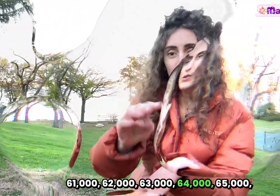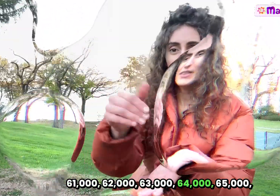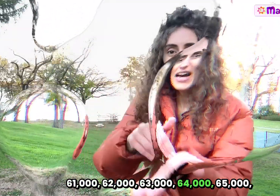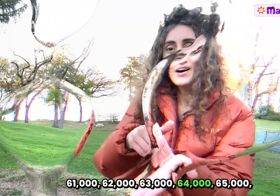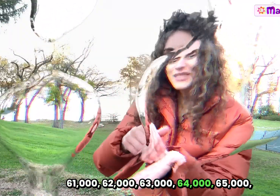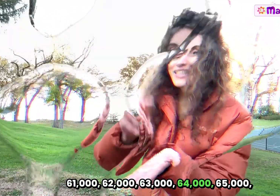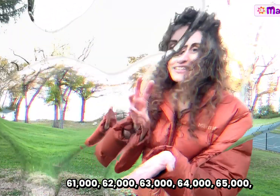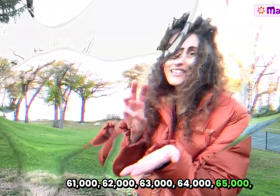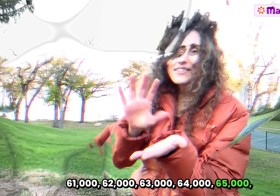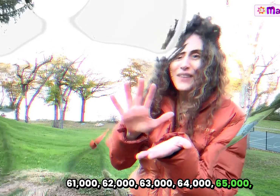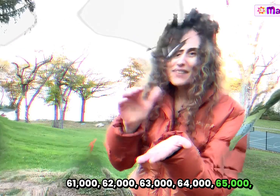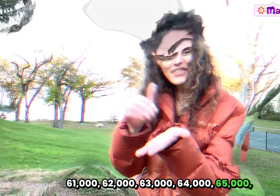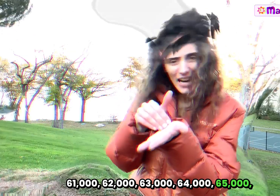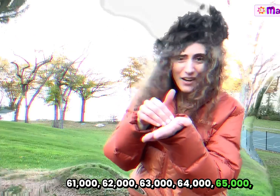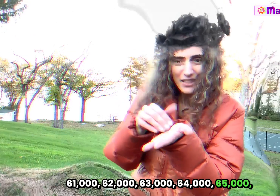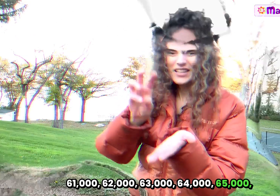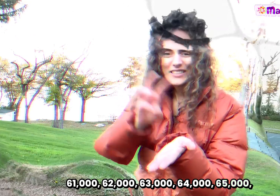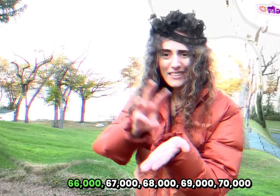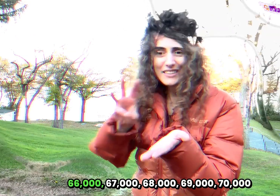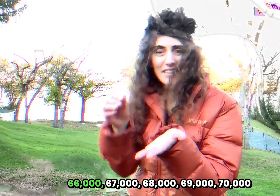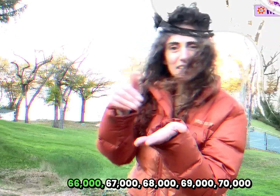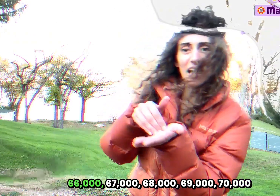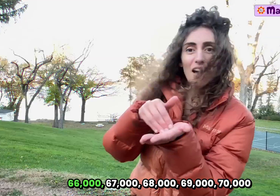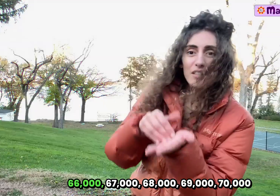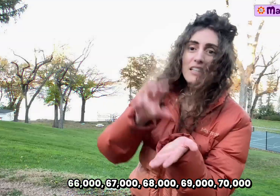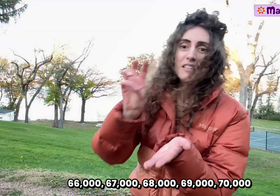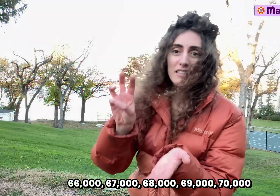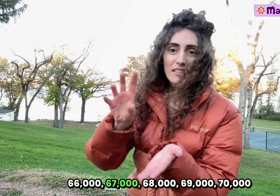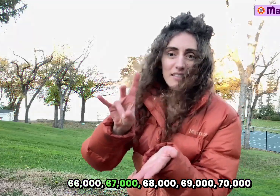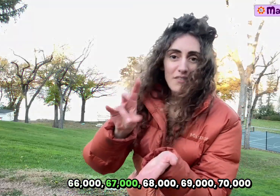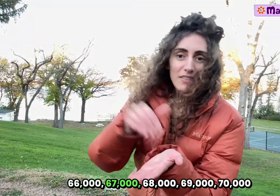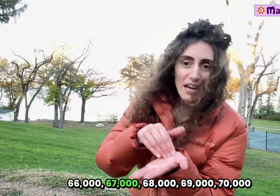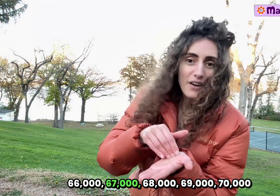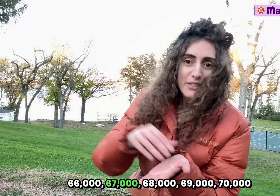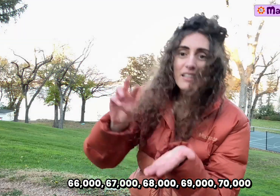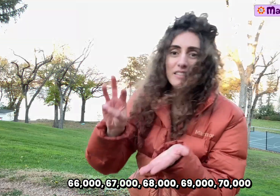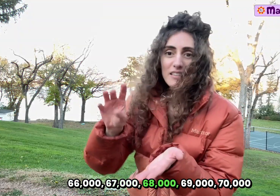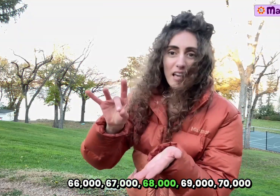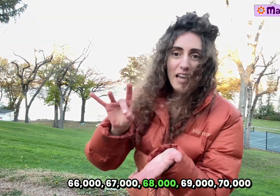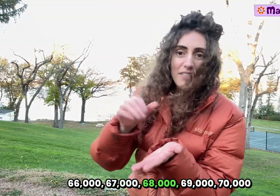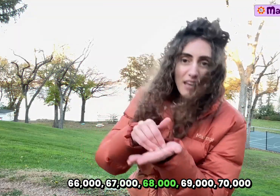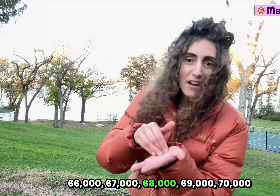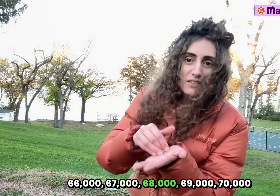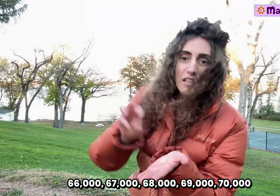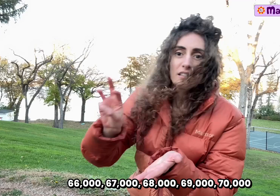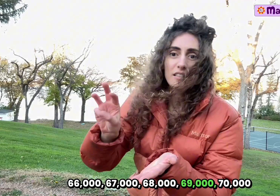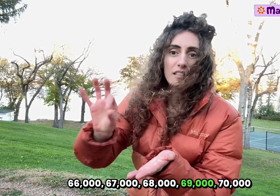,000, 65,000, 66,000, 67,000, 68,000, 69